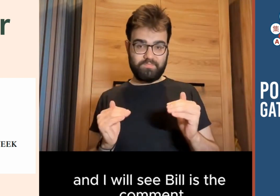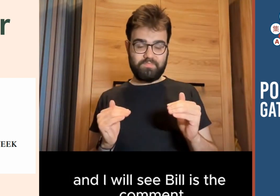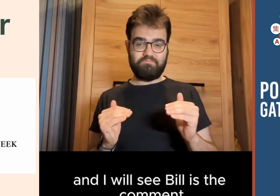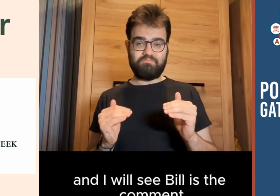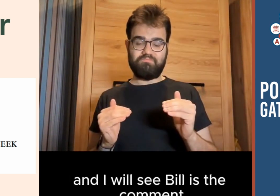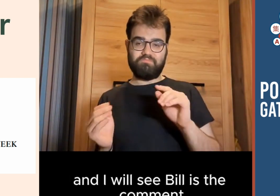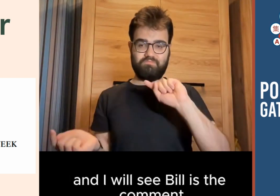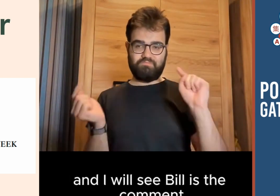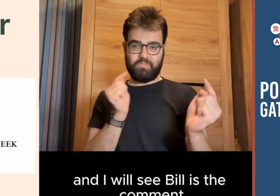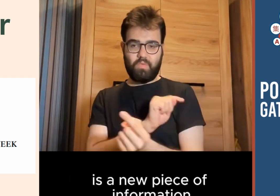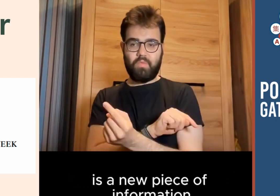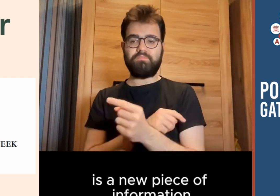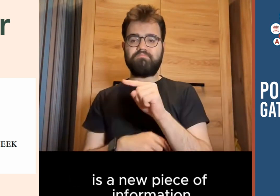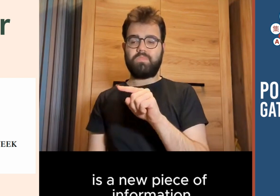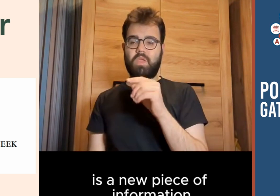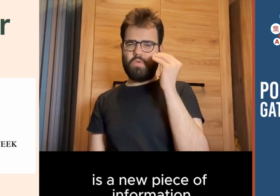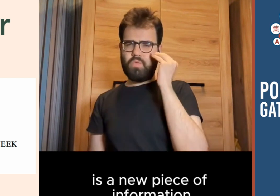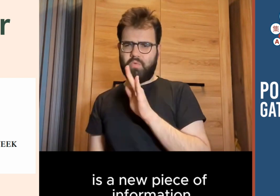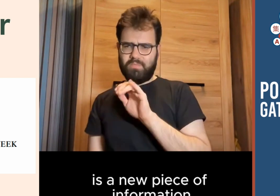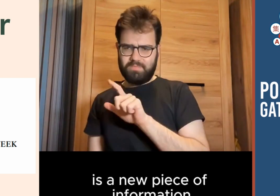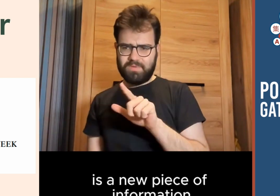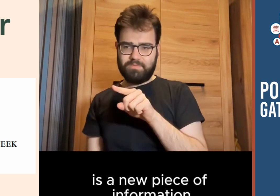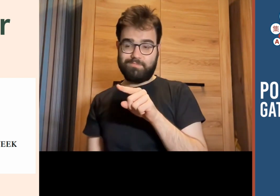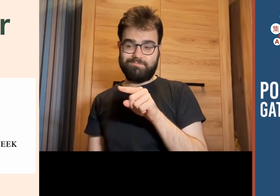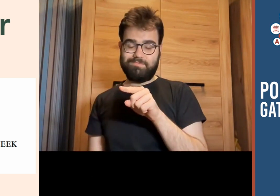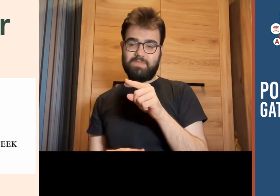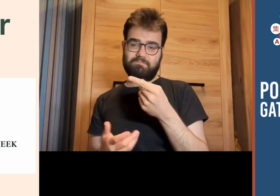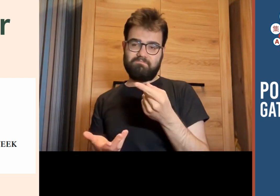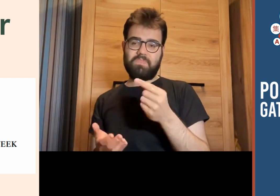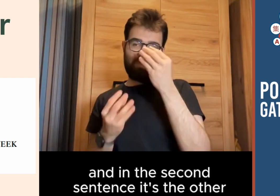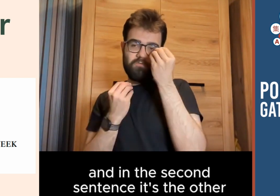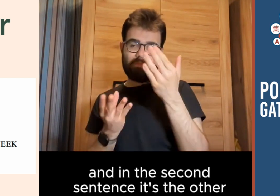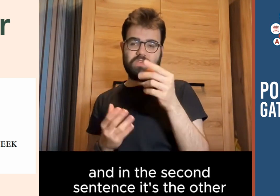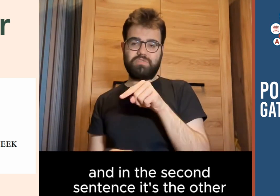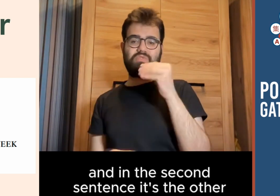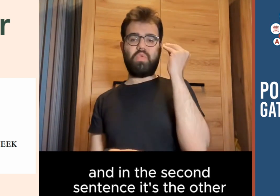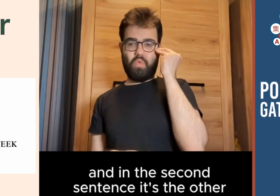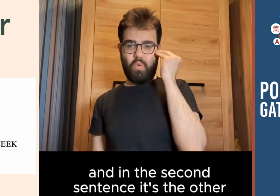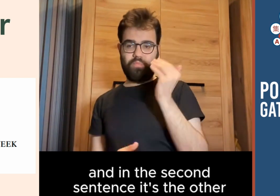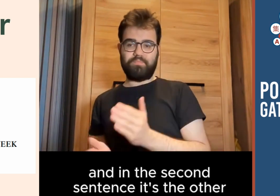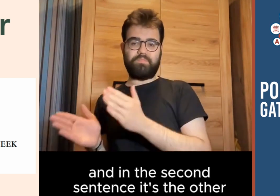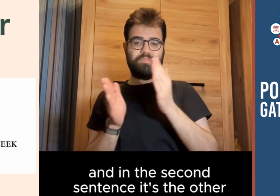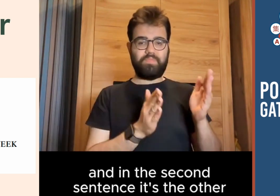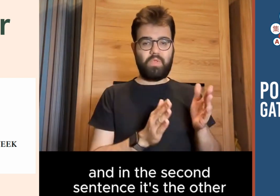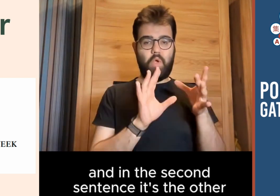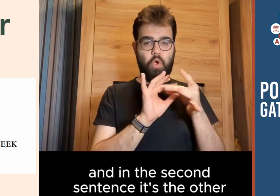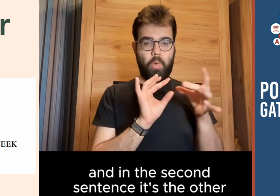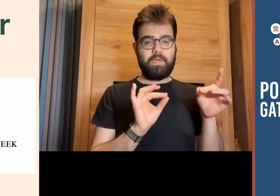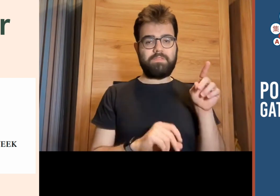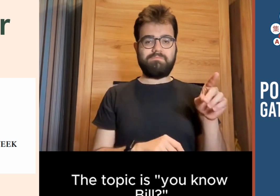the second sentence, the topic comment structure is the other way around. So we